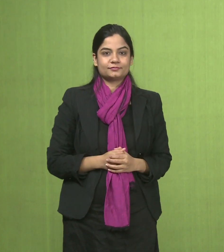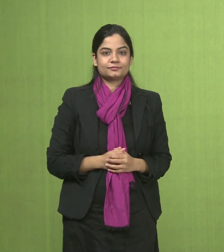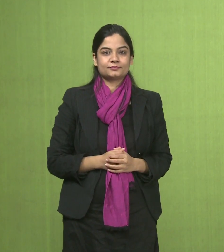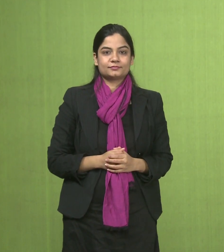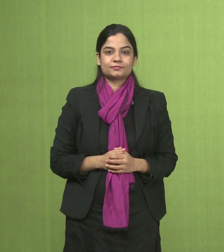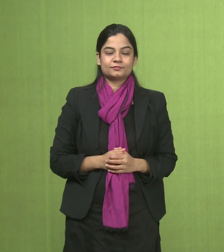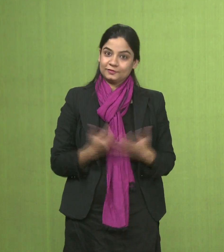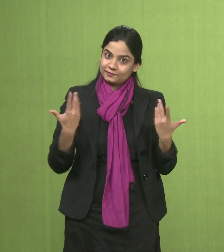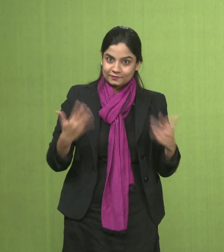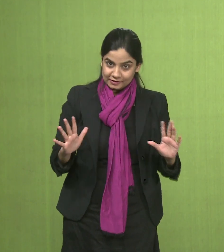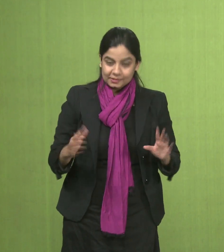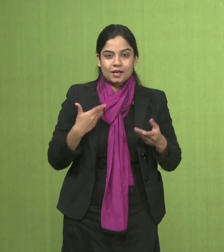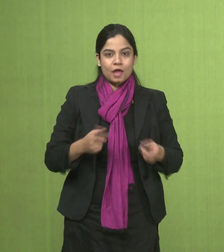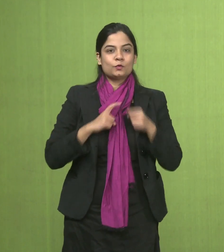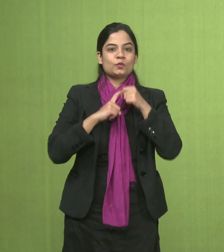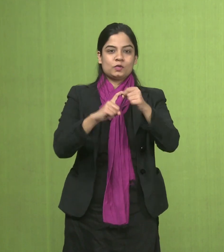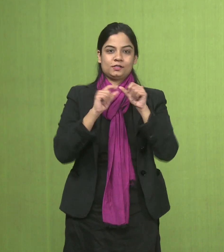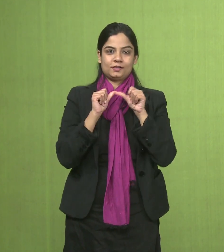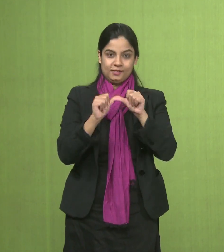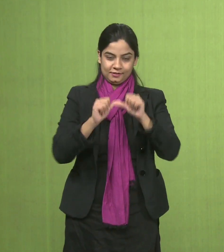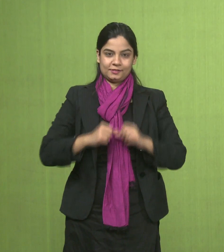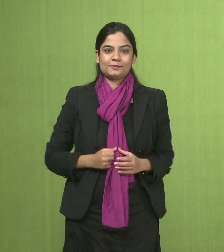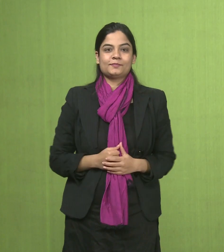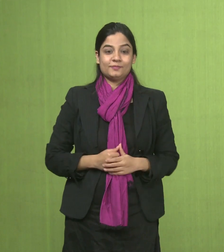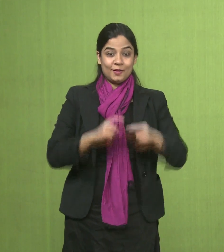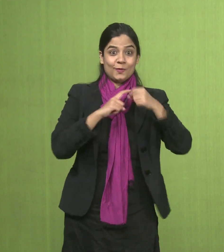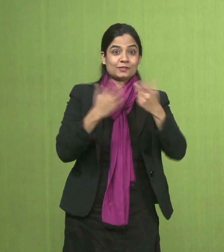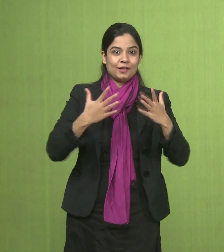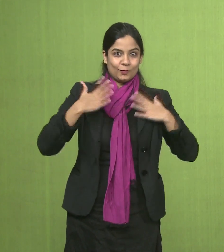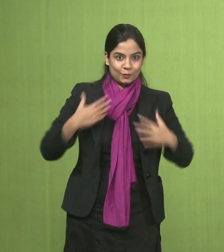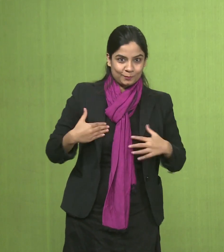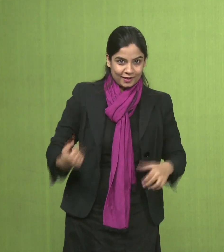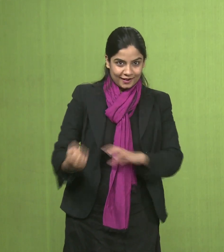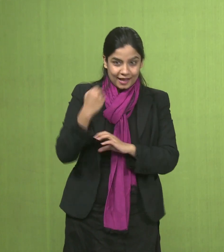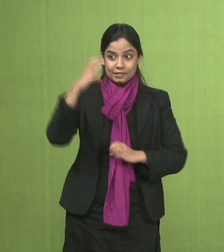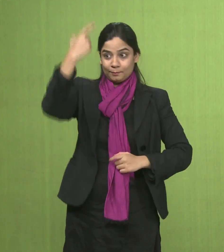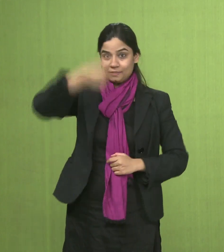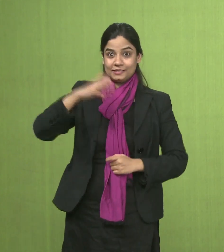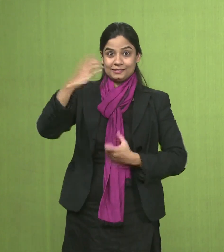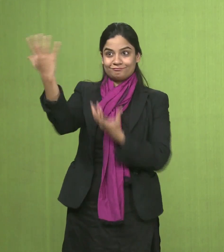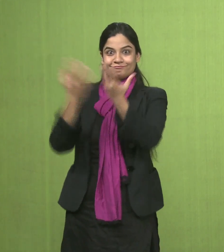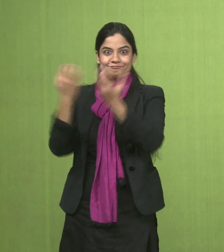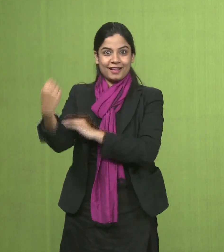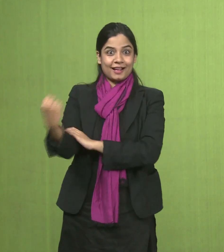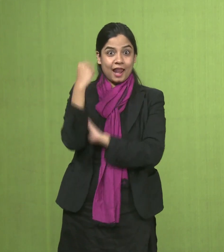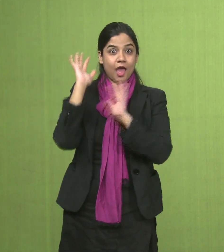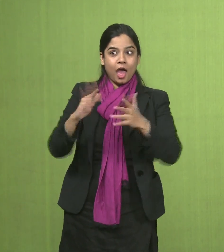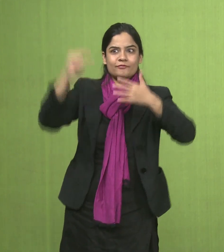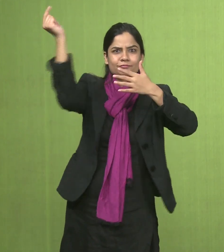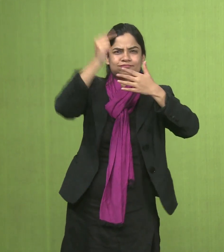notebooks. Written? Now let me give you the question and the answer. What were the consumer rights?